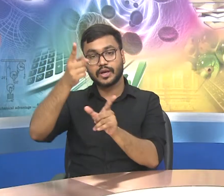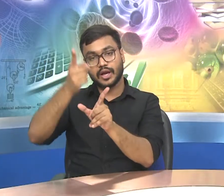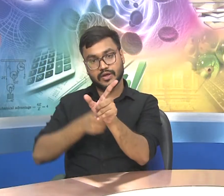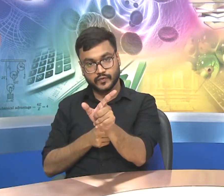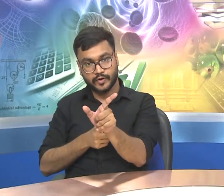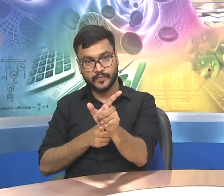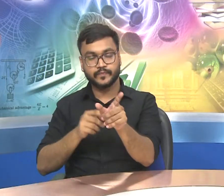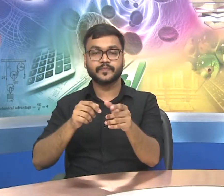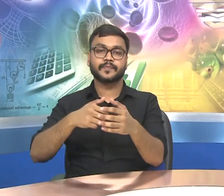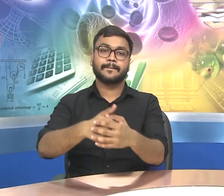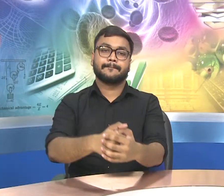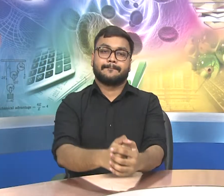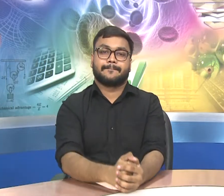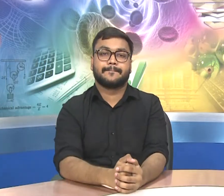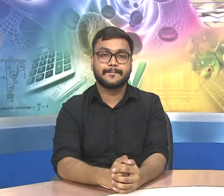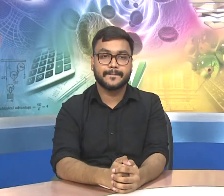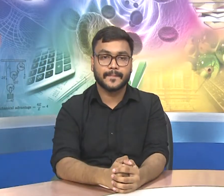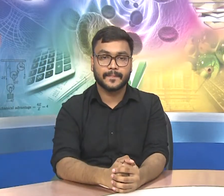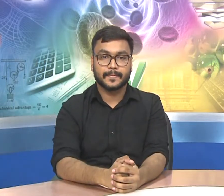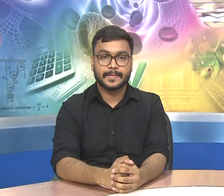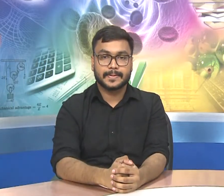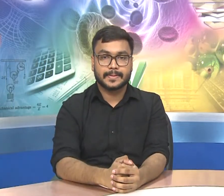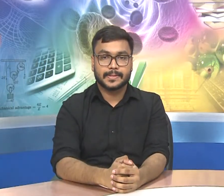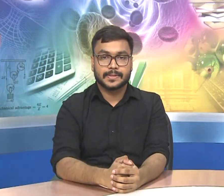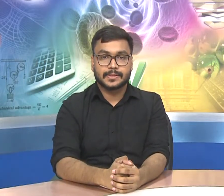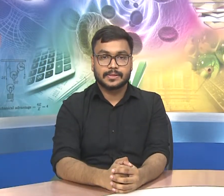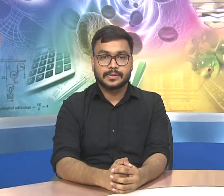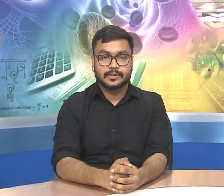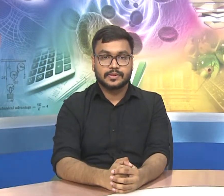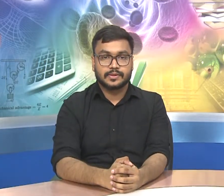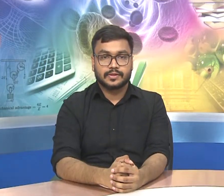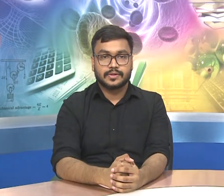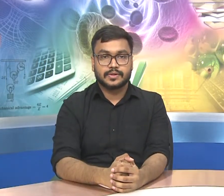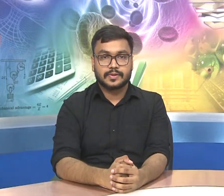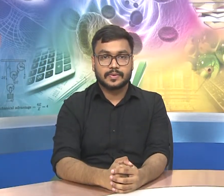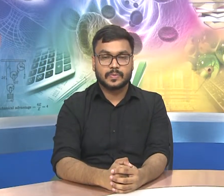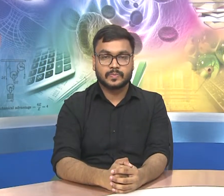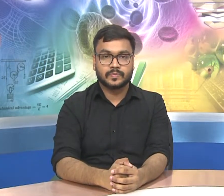CAL / area a year.